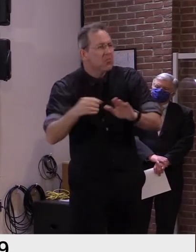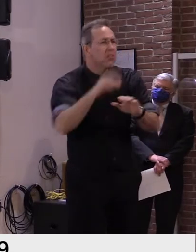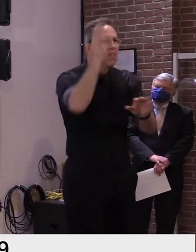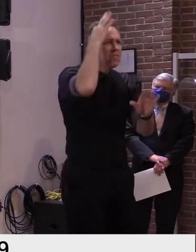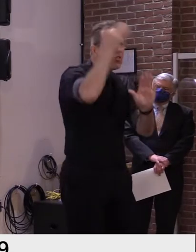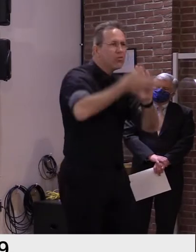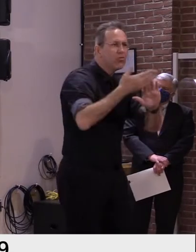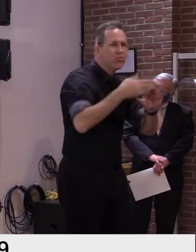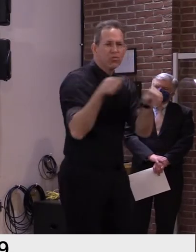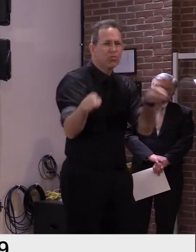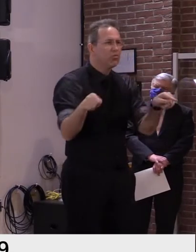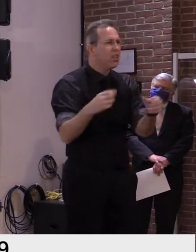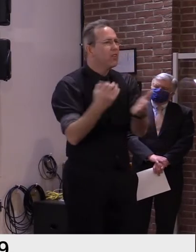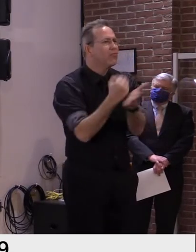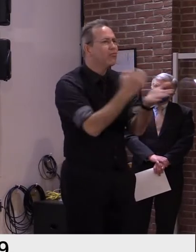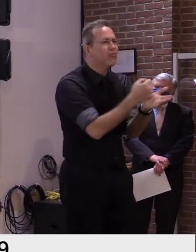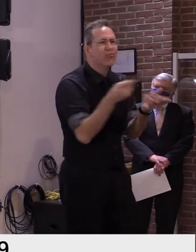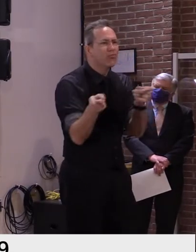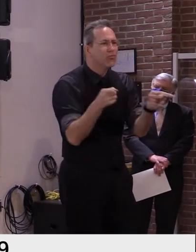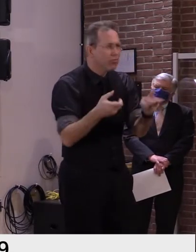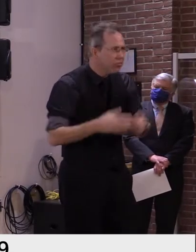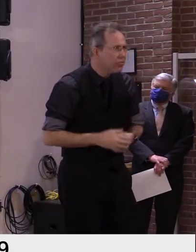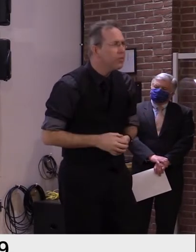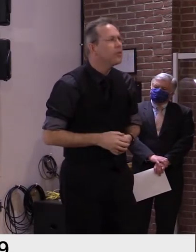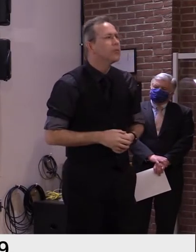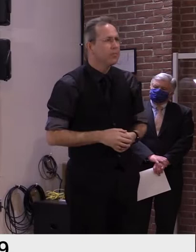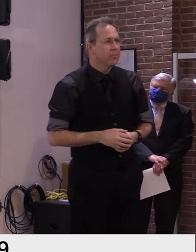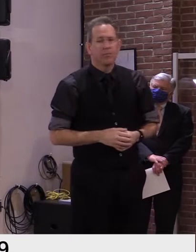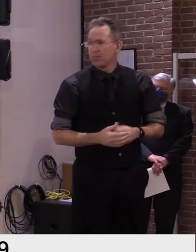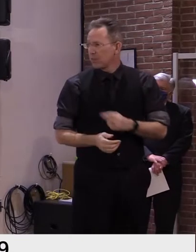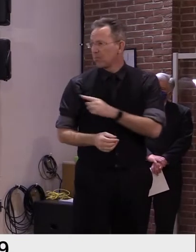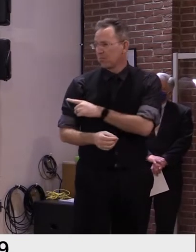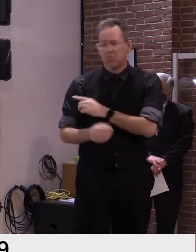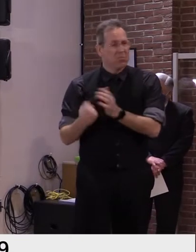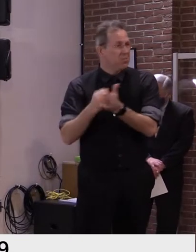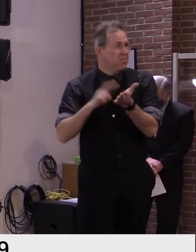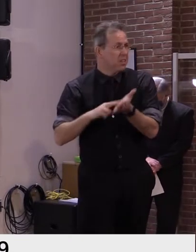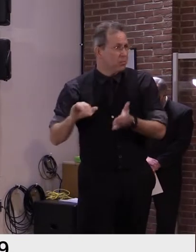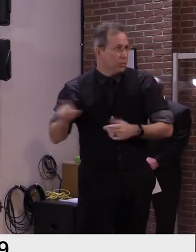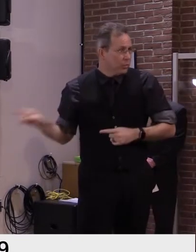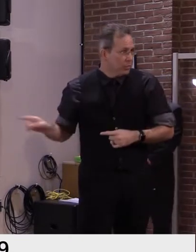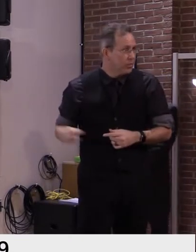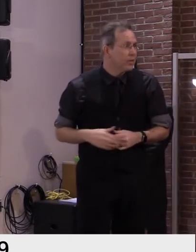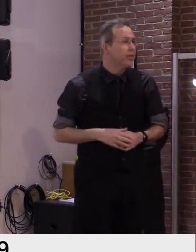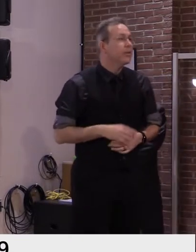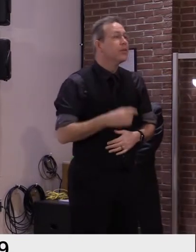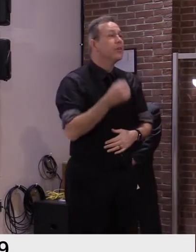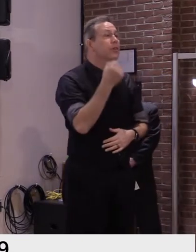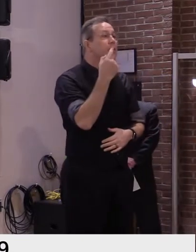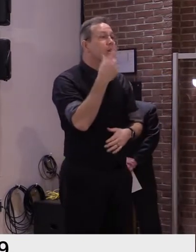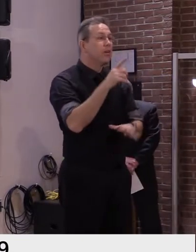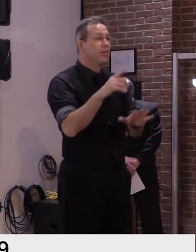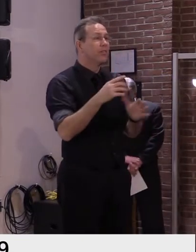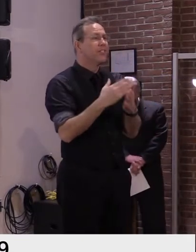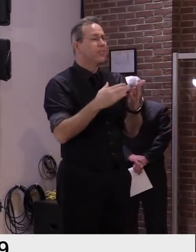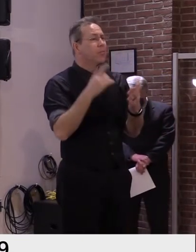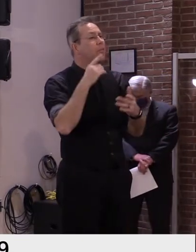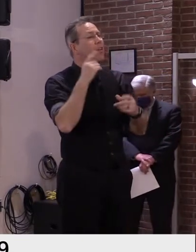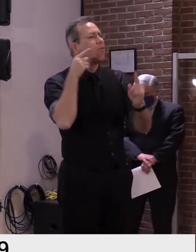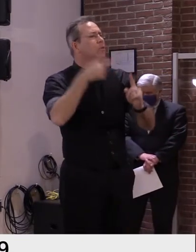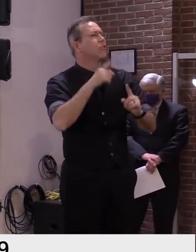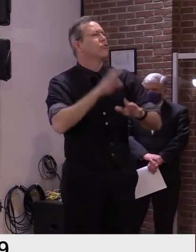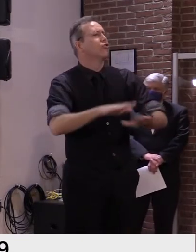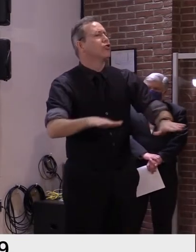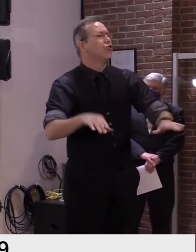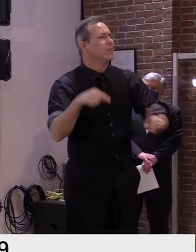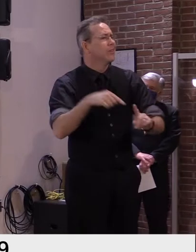Friday, our kids are not doing well. And there have been serious public health impacts due to the limitations of